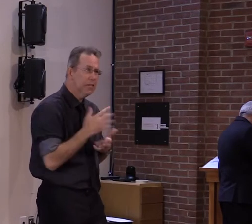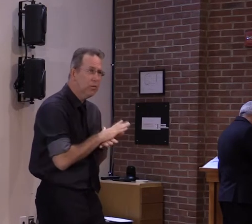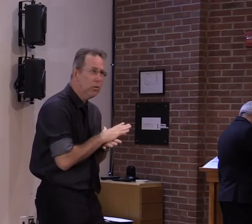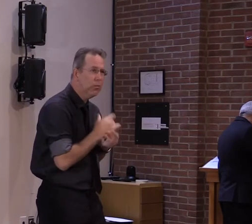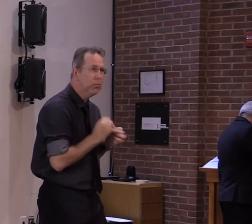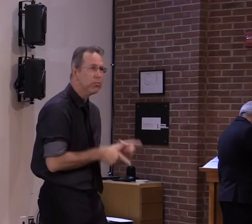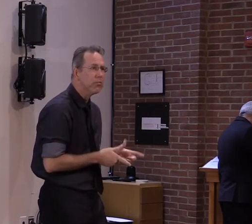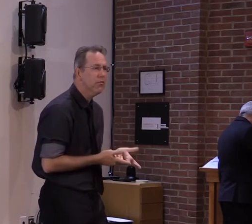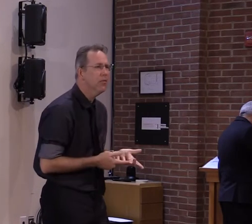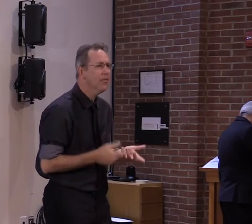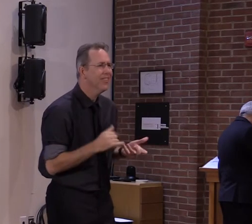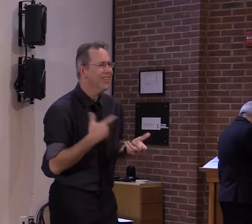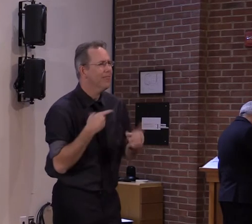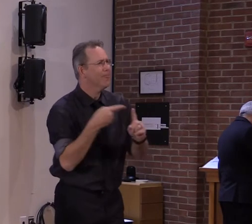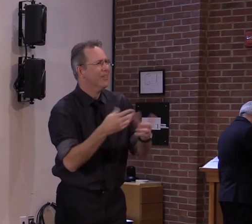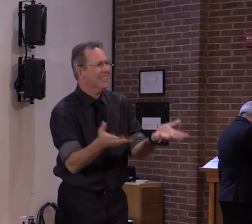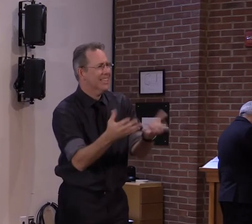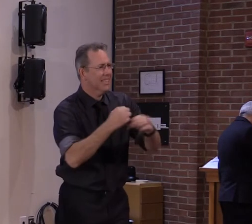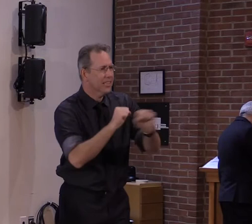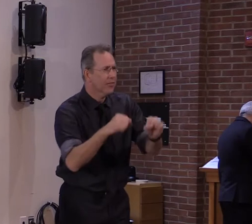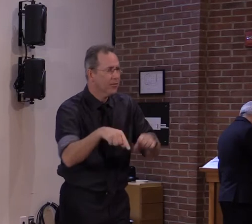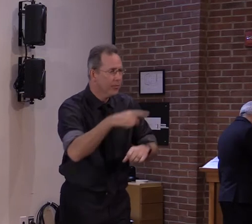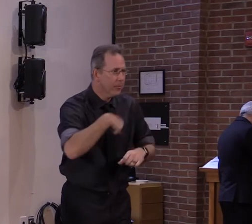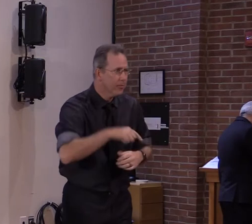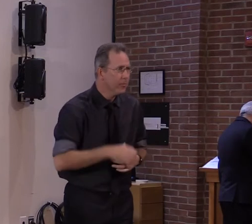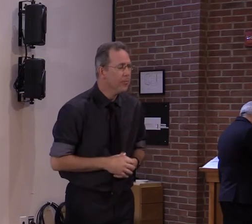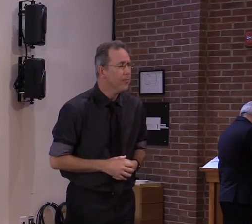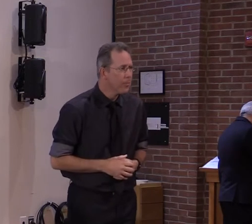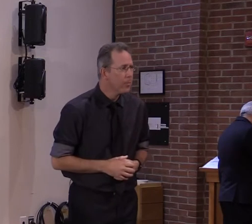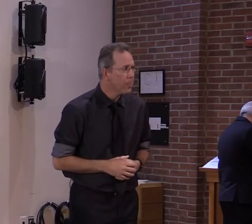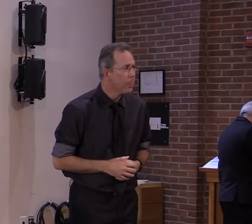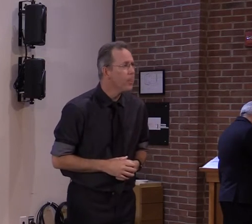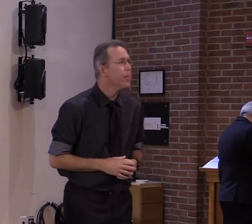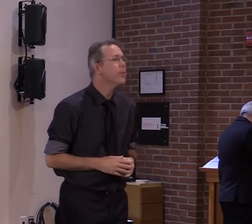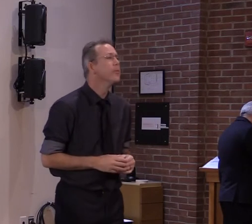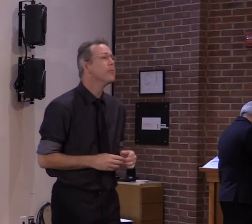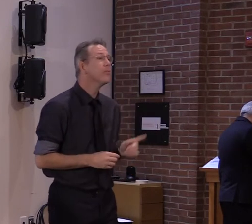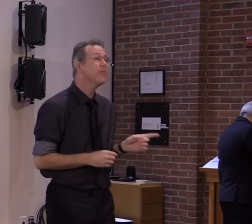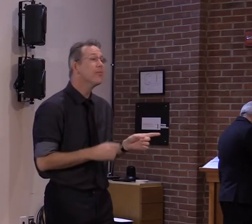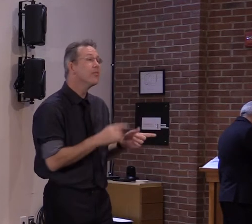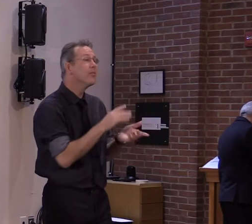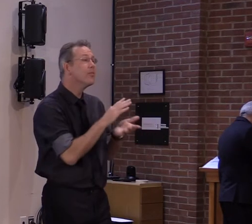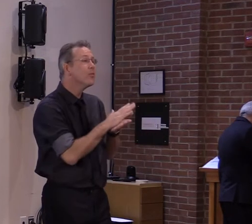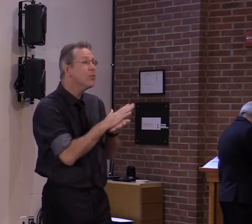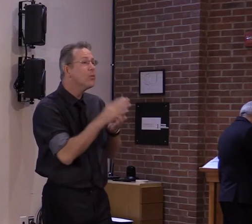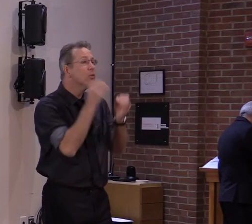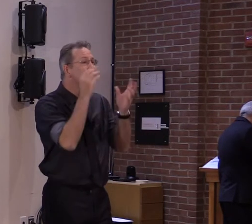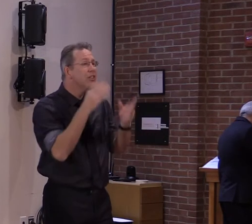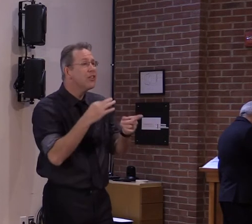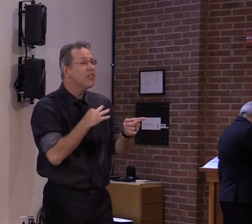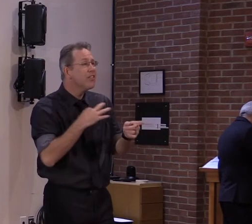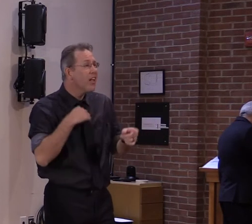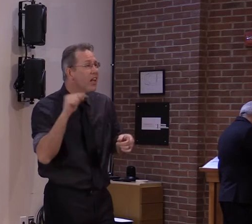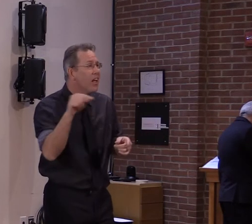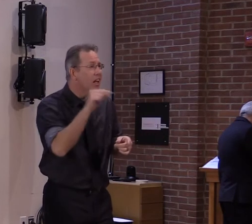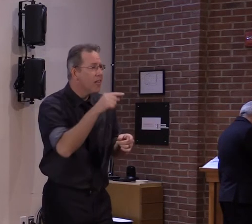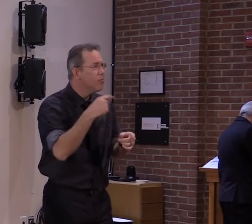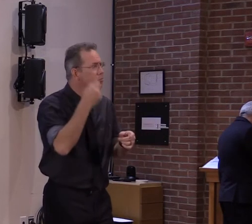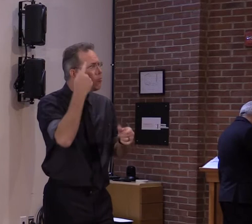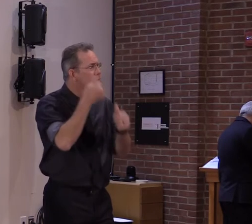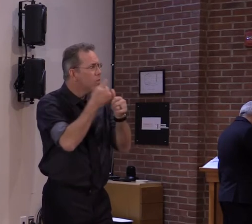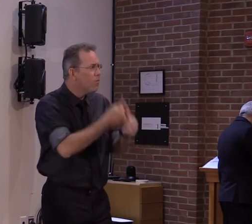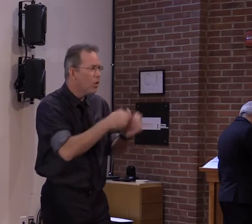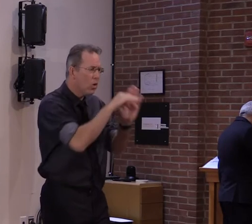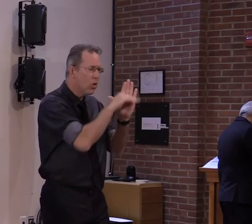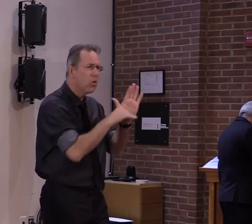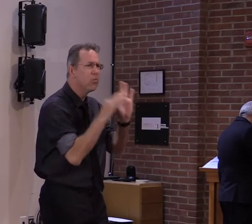uncomfortable. And certainly the teachers and staff in those facilities do understand all of the rules too. And if we get